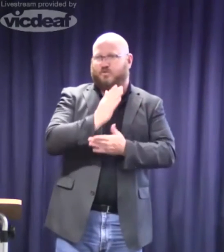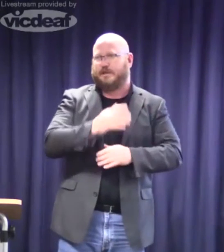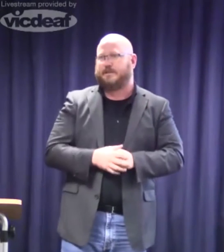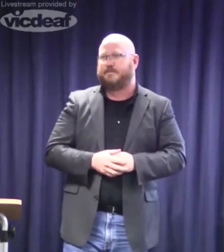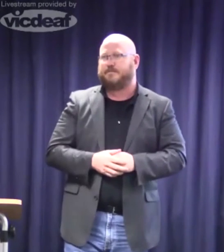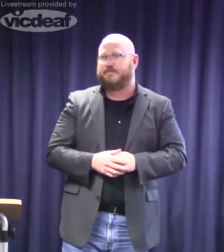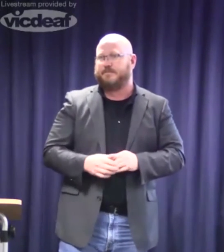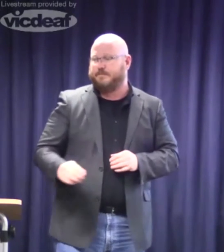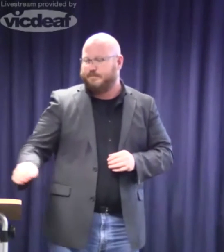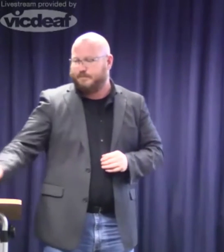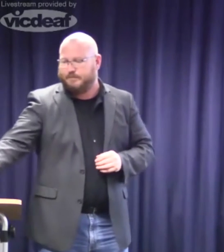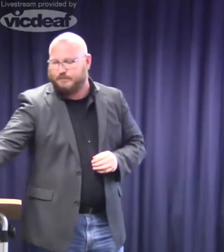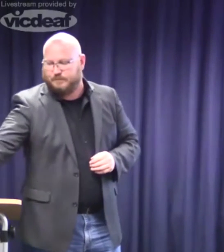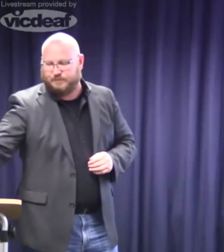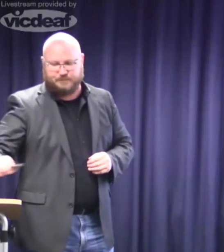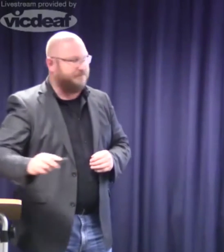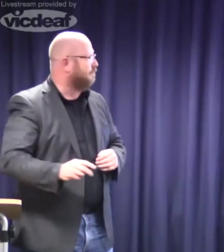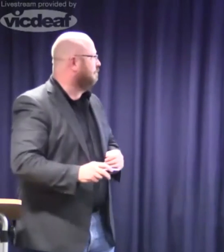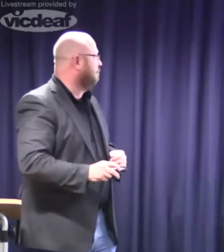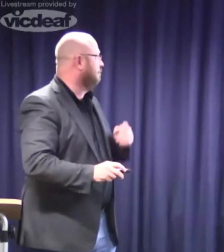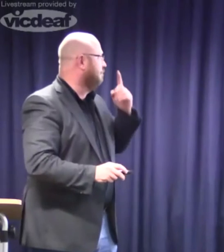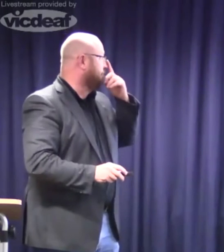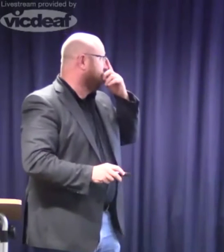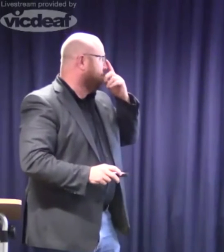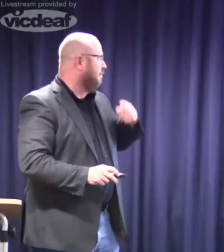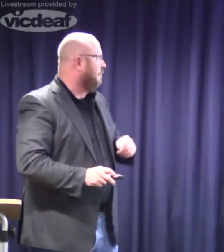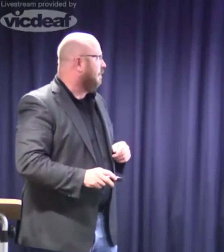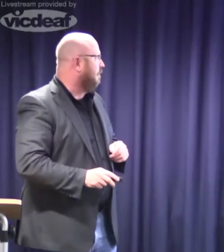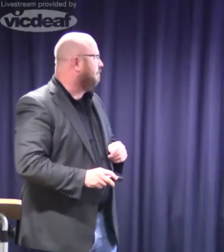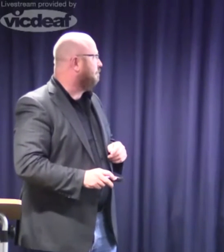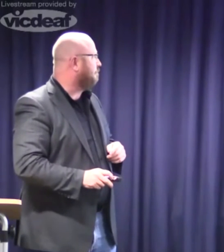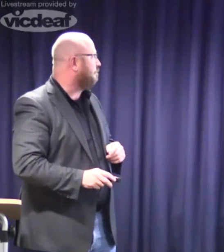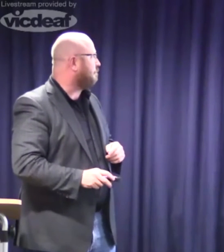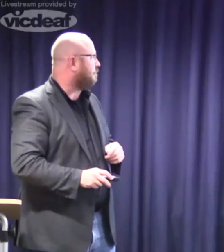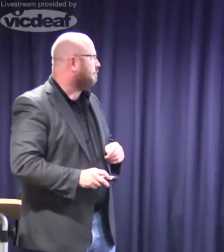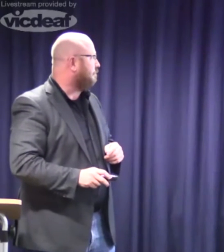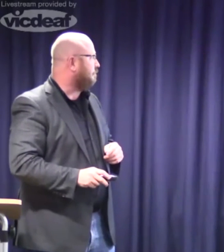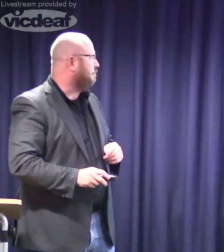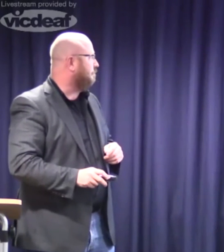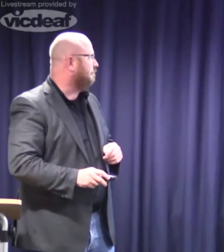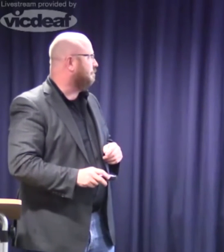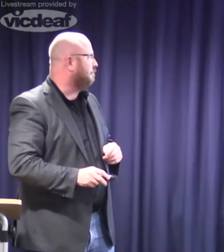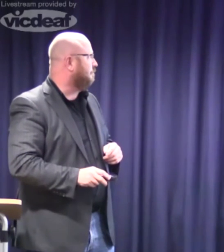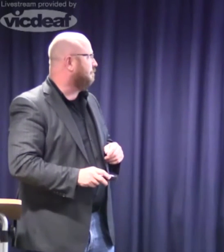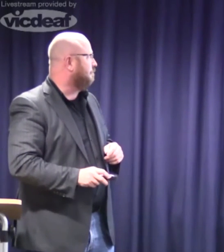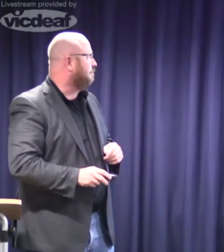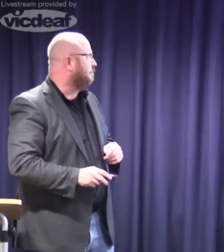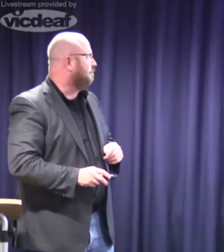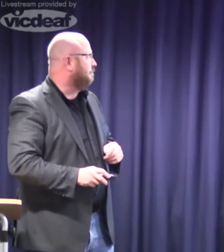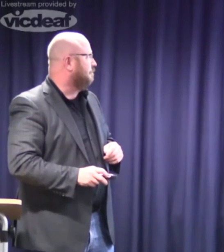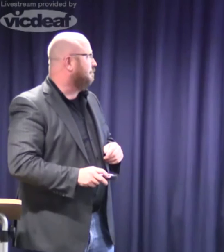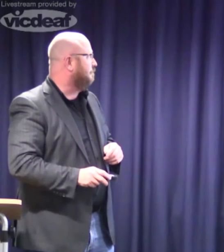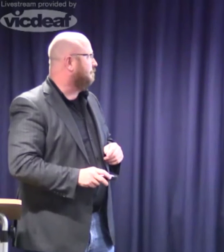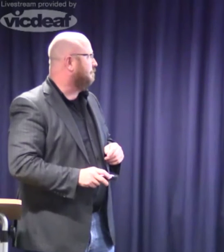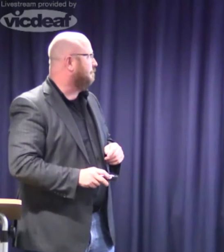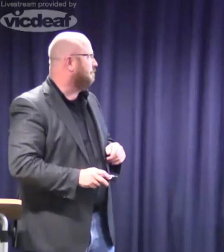means to them, and they consider sign language as a disability, whereas we see it as a human